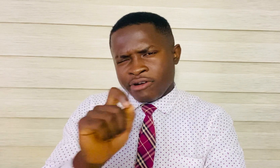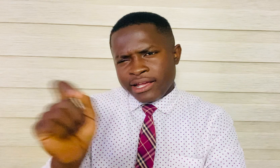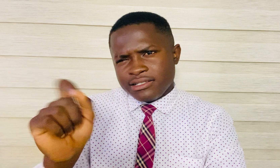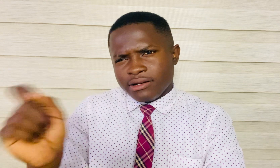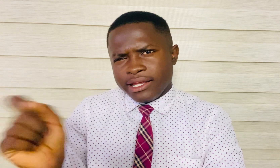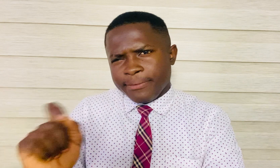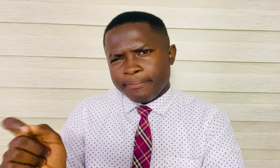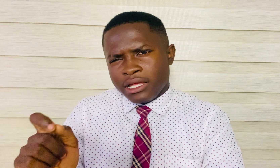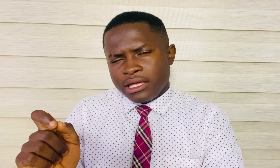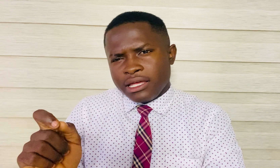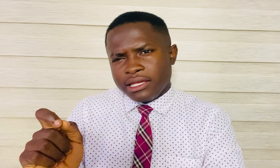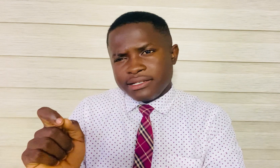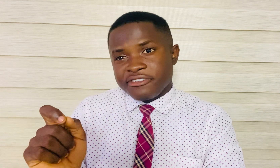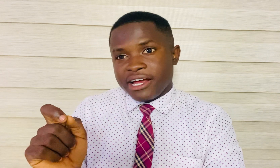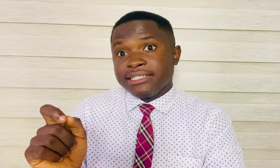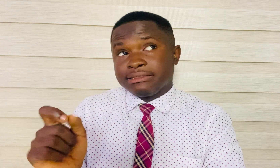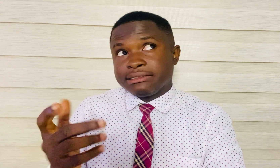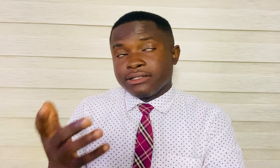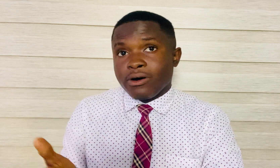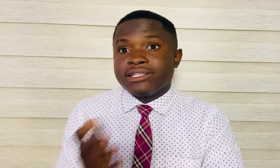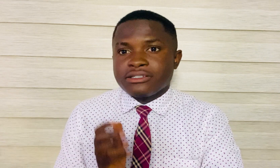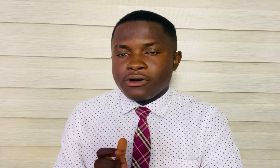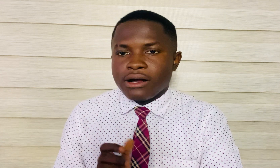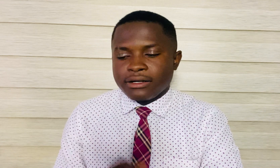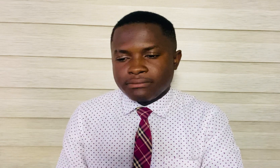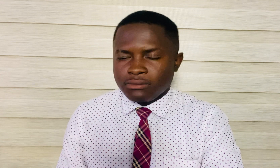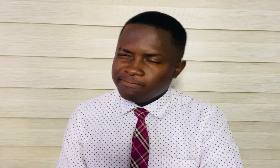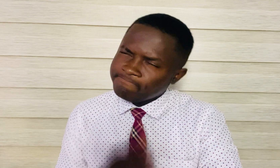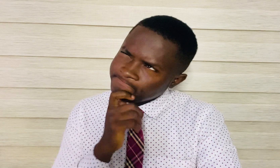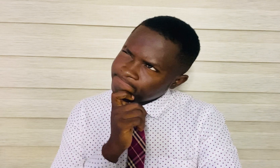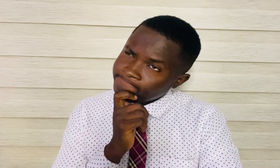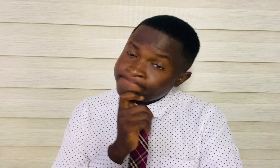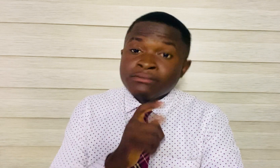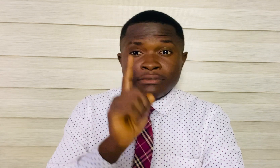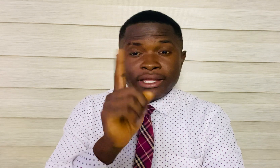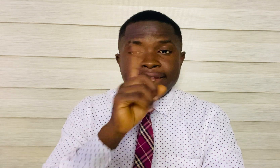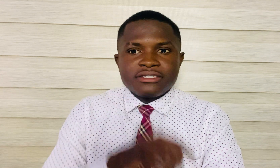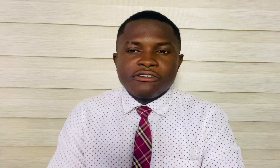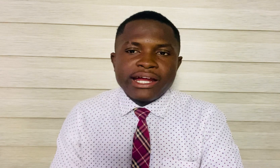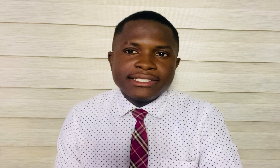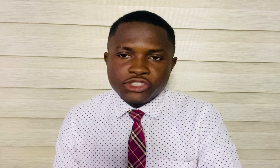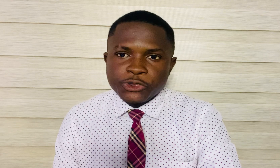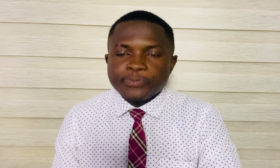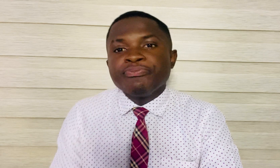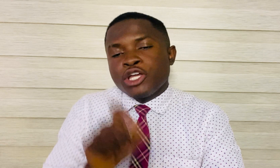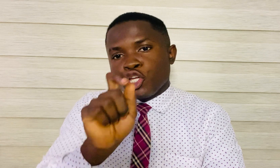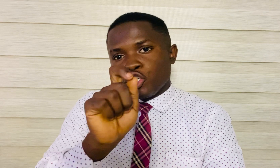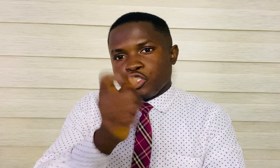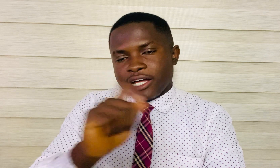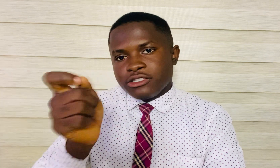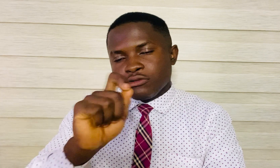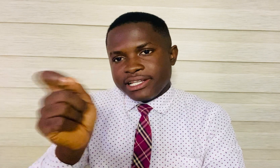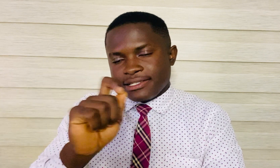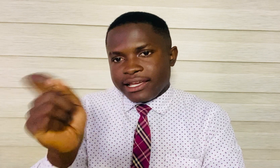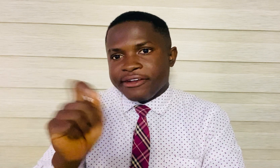write your name. Is it right or it's wrong? It is right too. You can do this sign